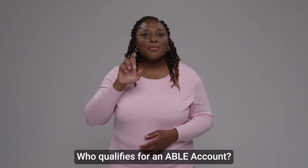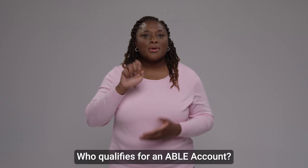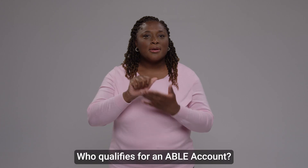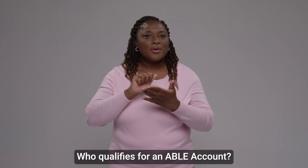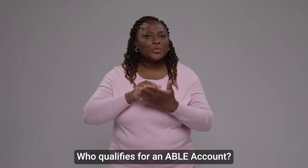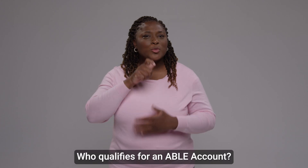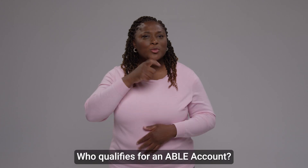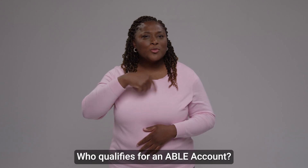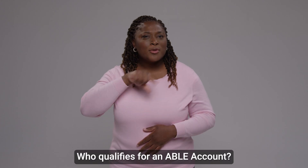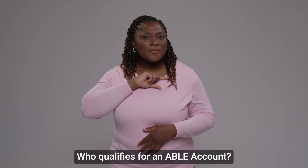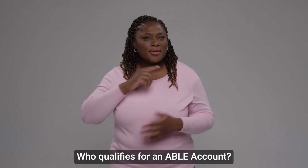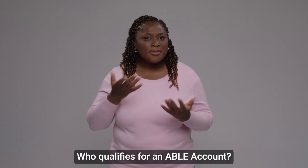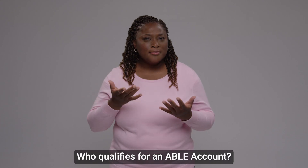Who qualifies for an ABLE account?